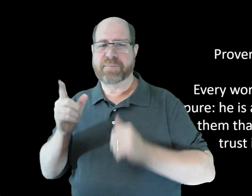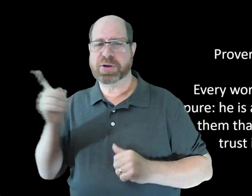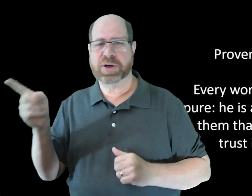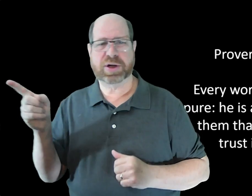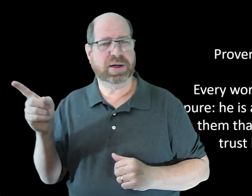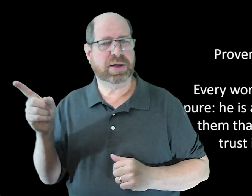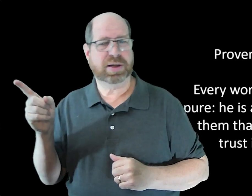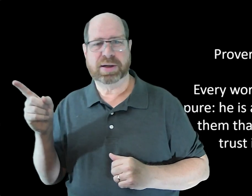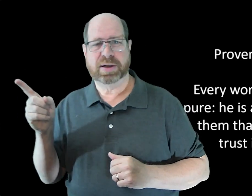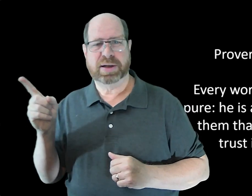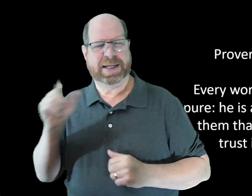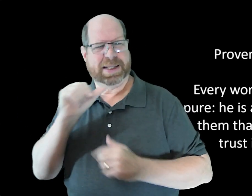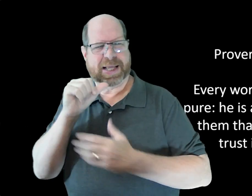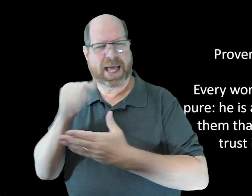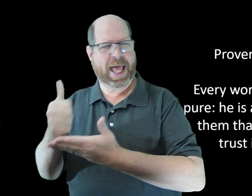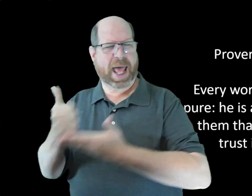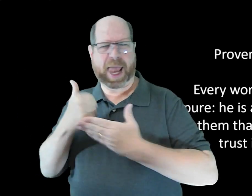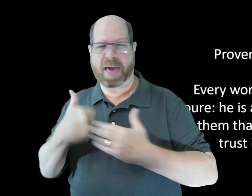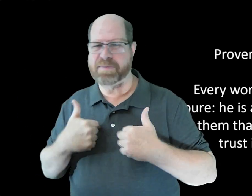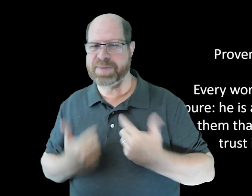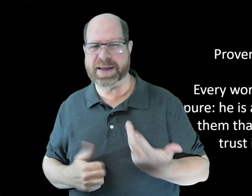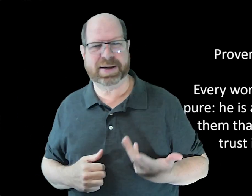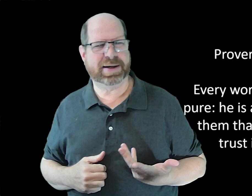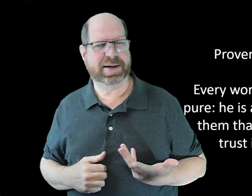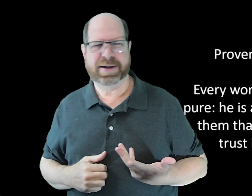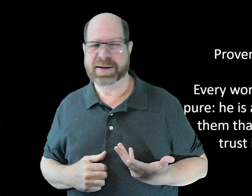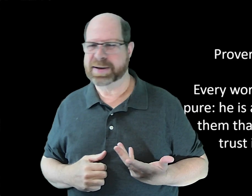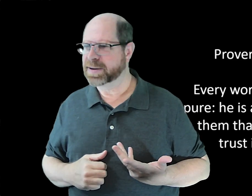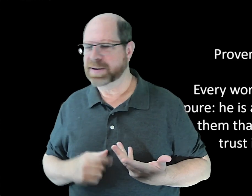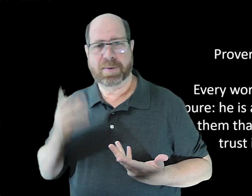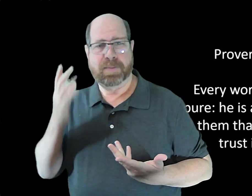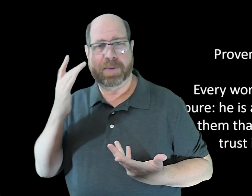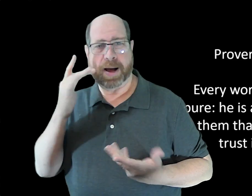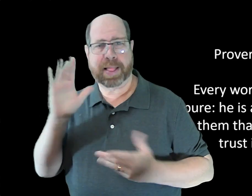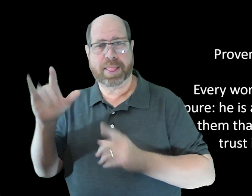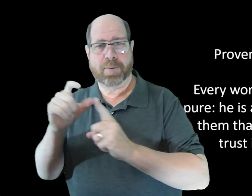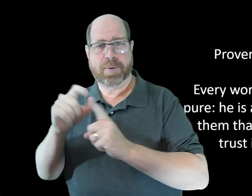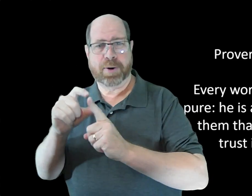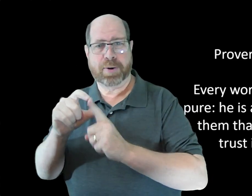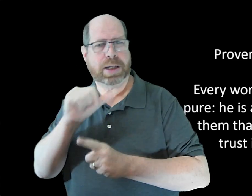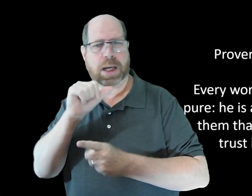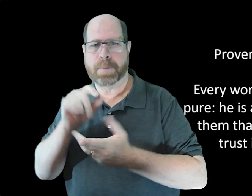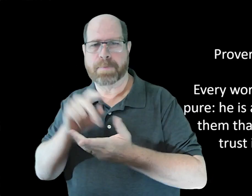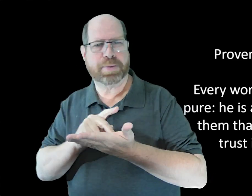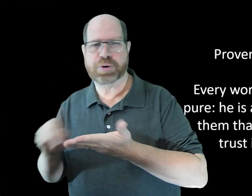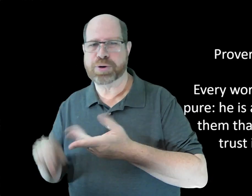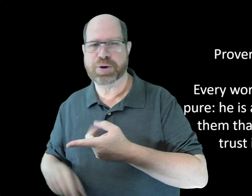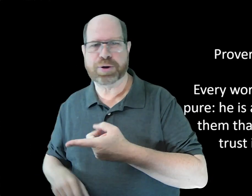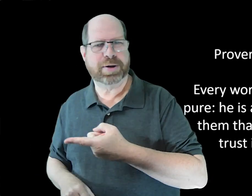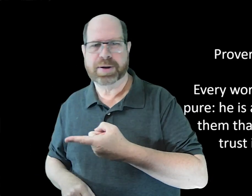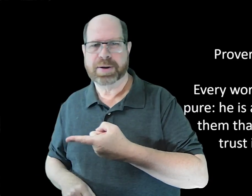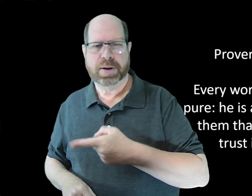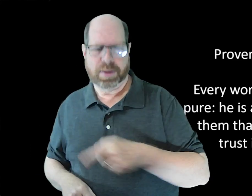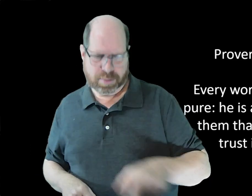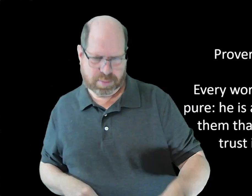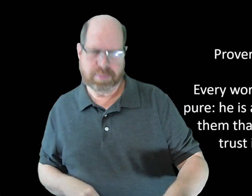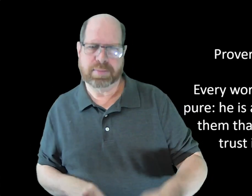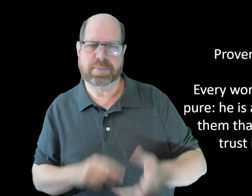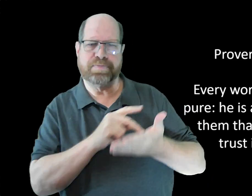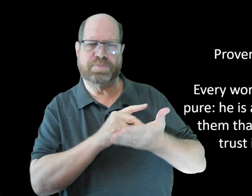declared an extremist organization in Russia, they believe at the behest of Russian President Vladimir Putin. Navalny has called on